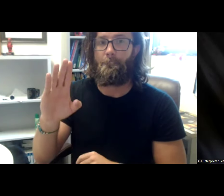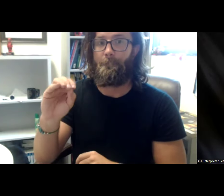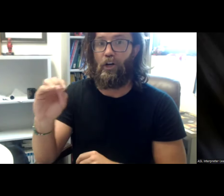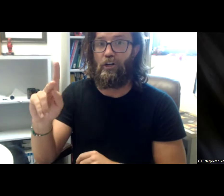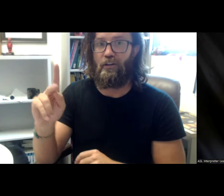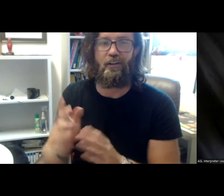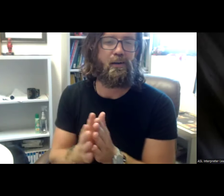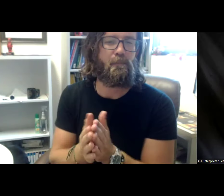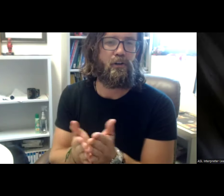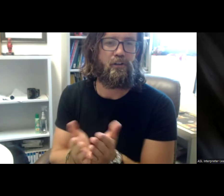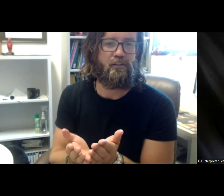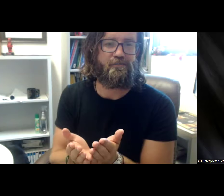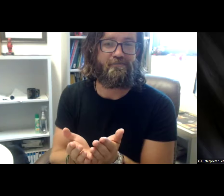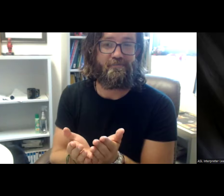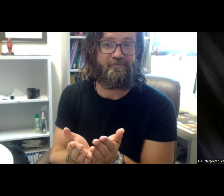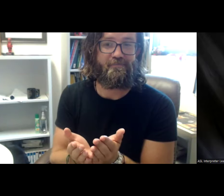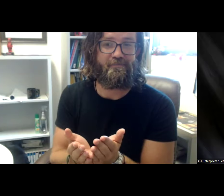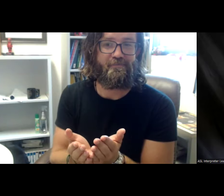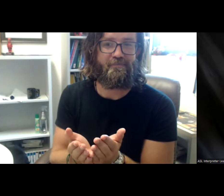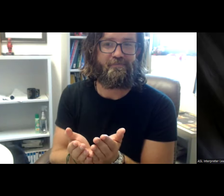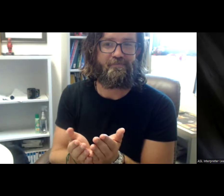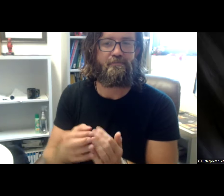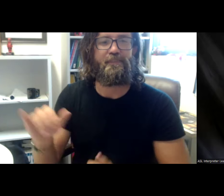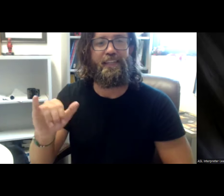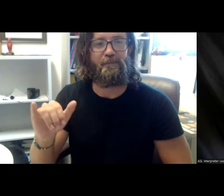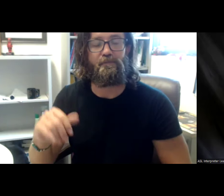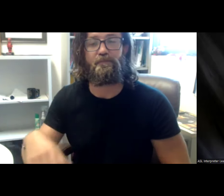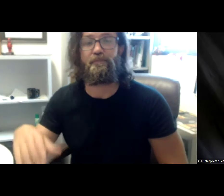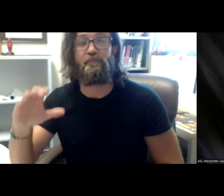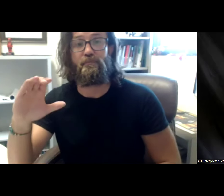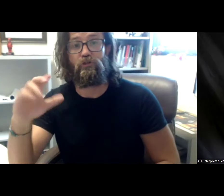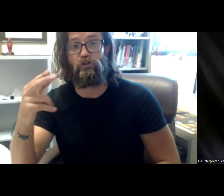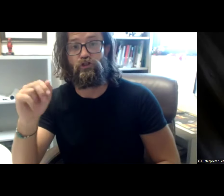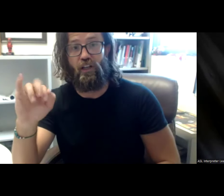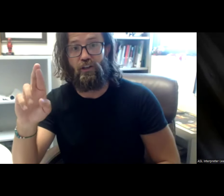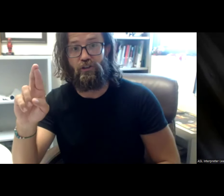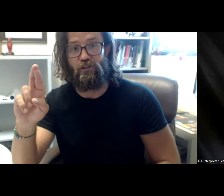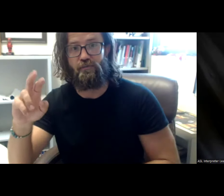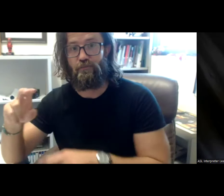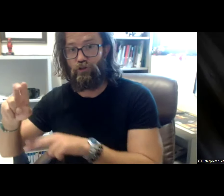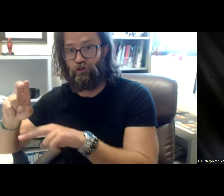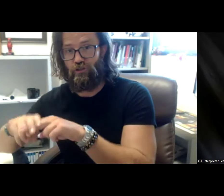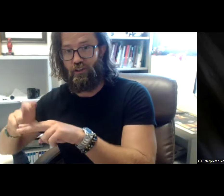requires the multiple movement. So book is like this. So you kind of open it twice, and that means book.